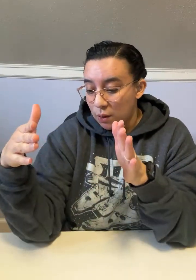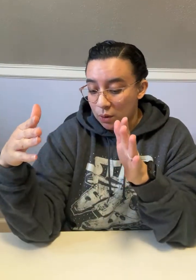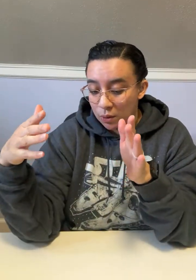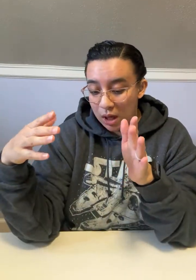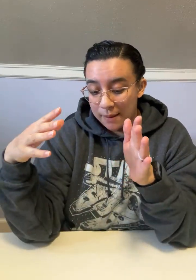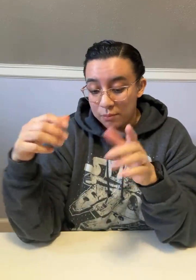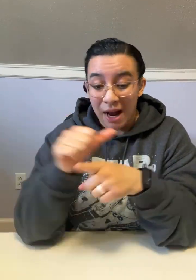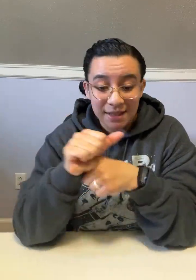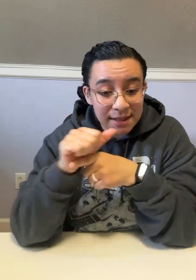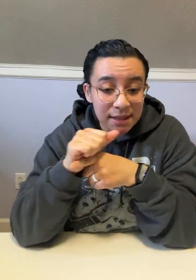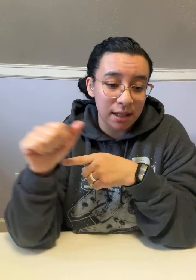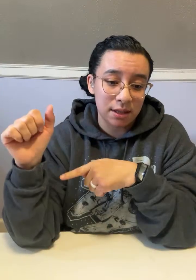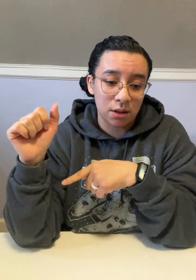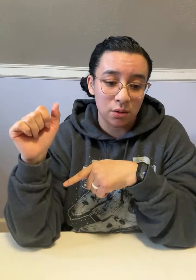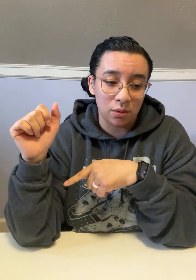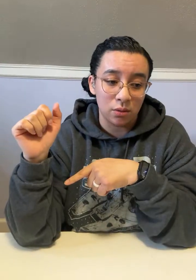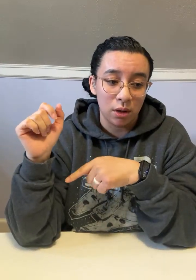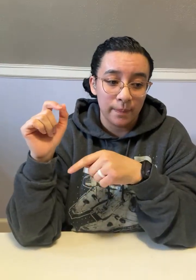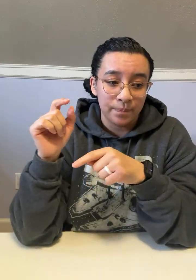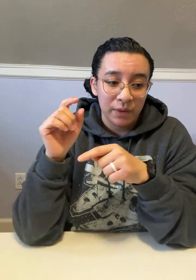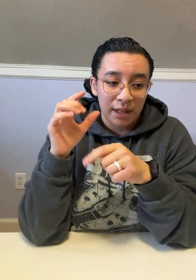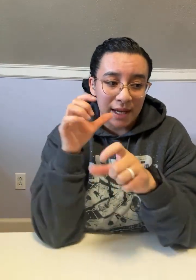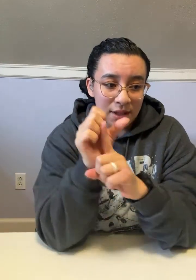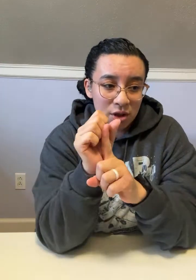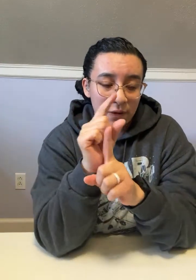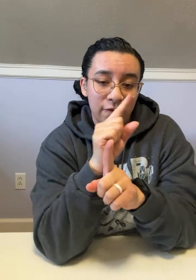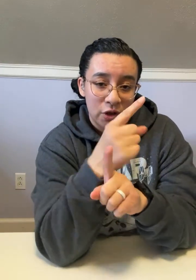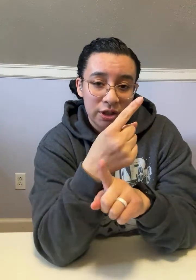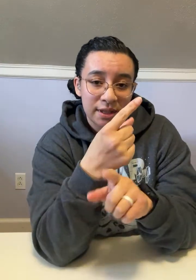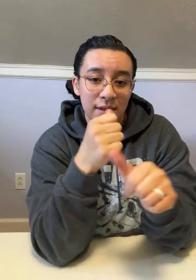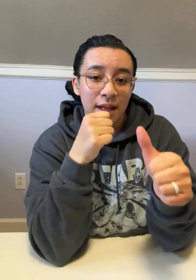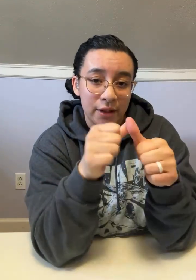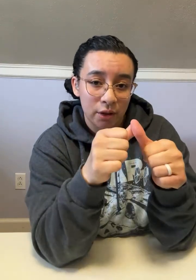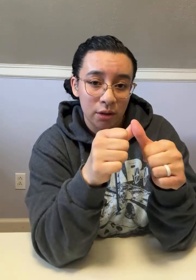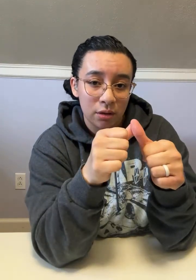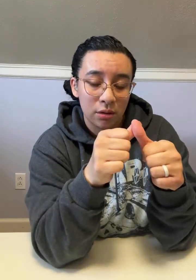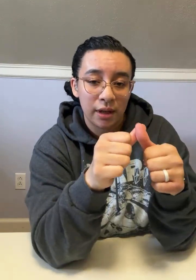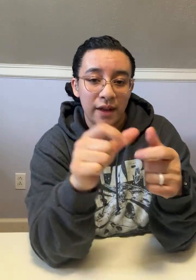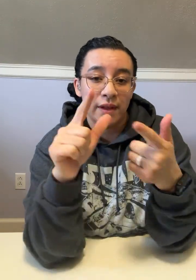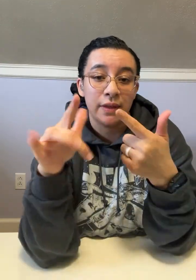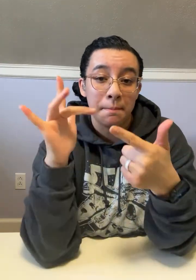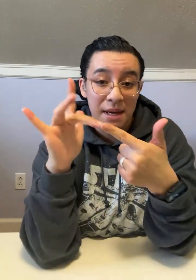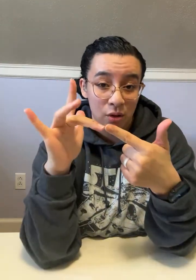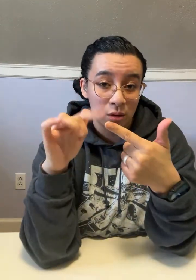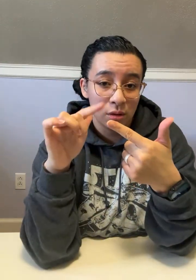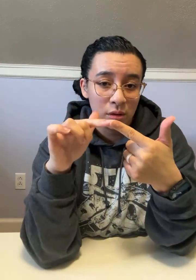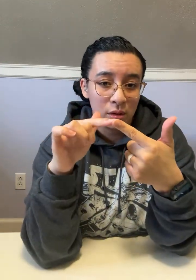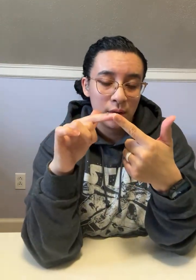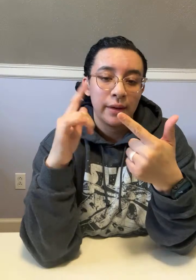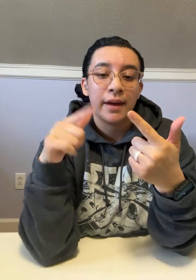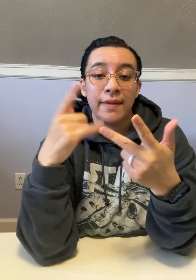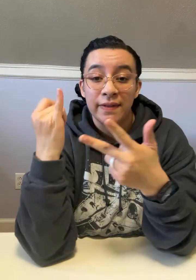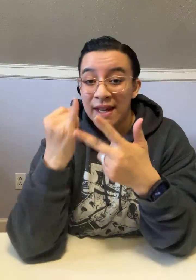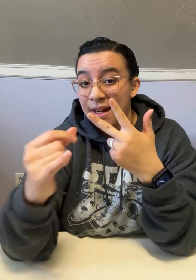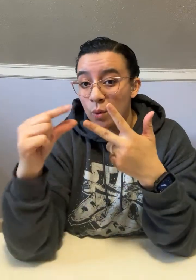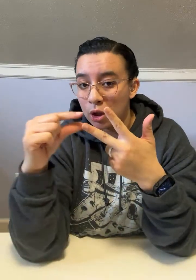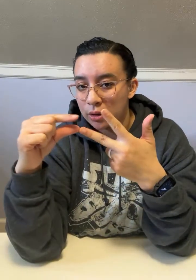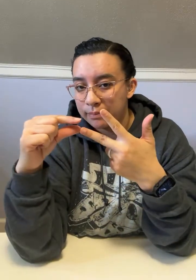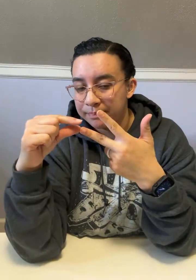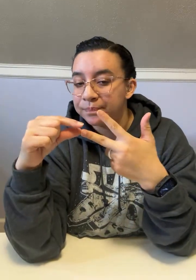to practice is to catch the first letter, and then the middle, and then the end word.